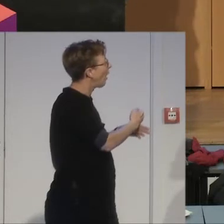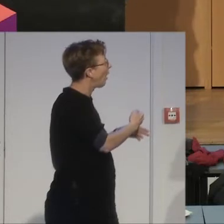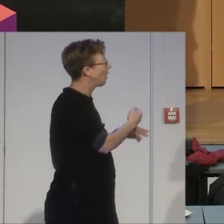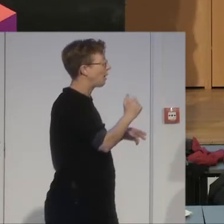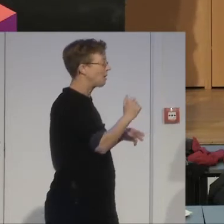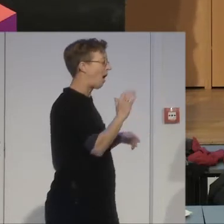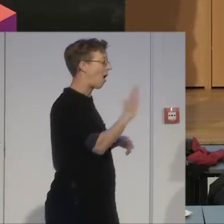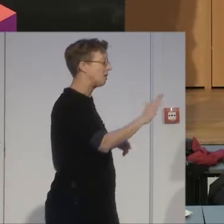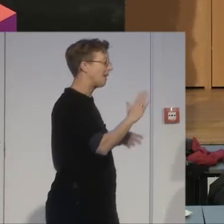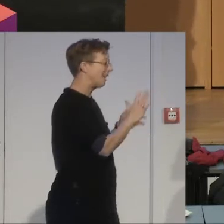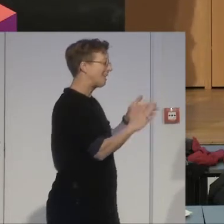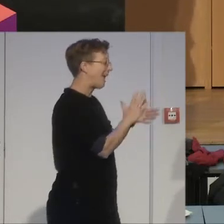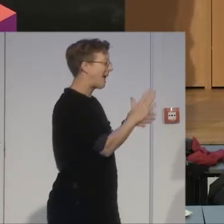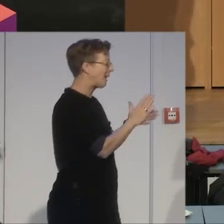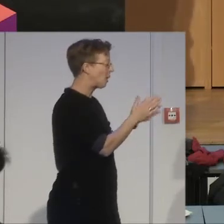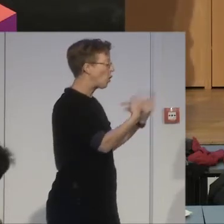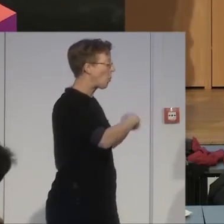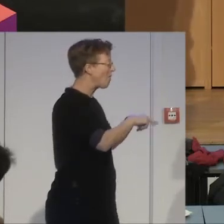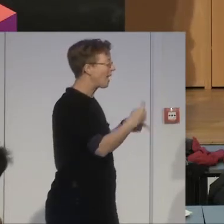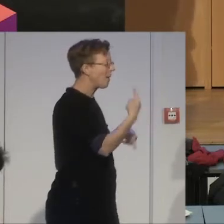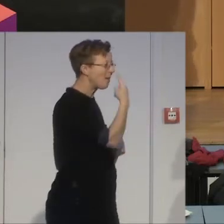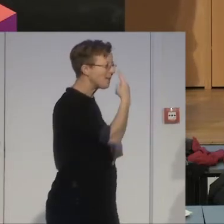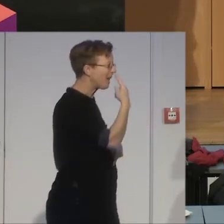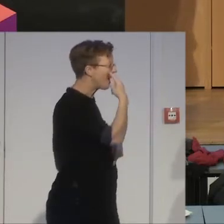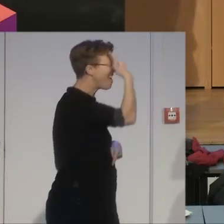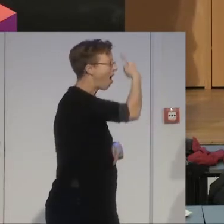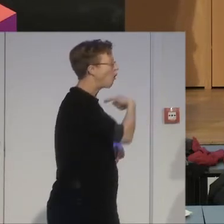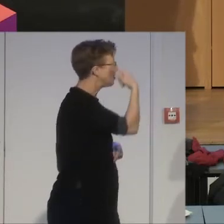his signing space was mostly in his face.